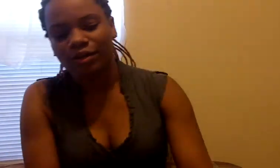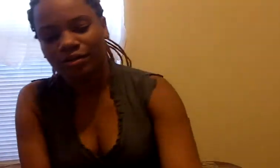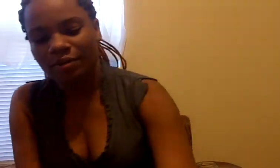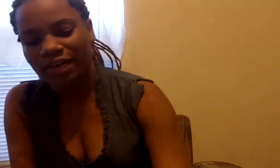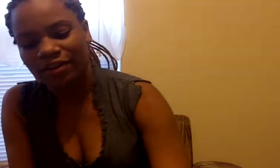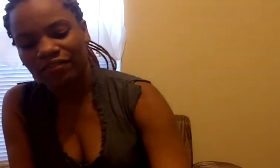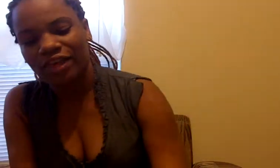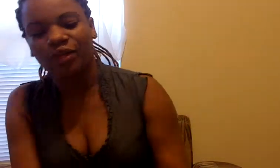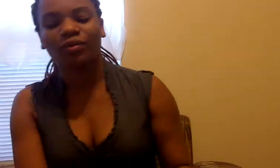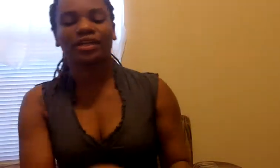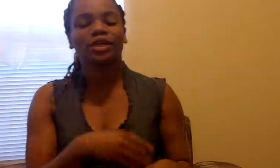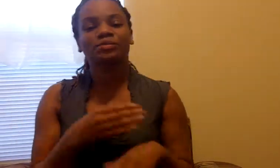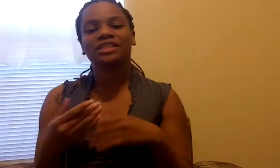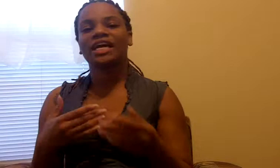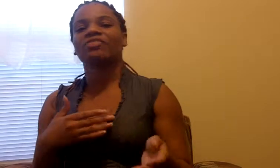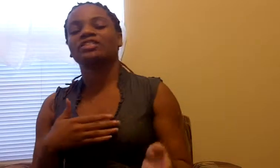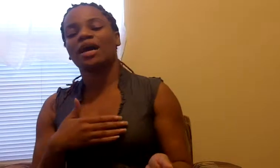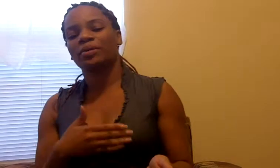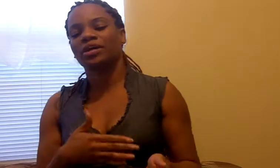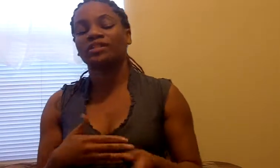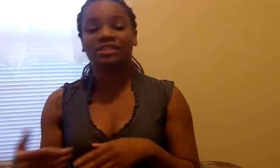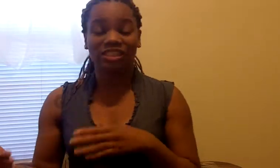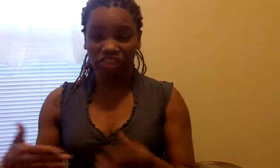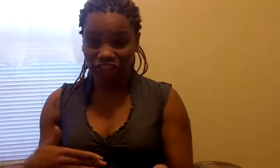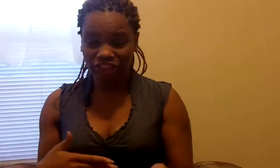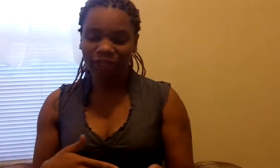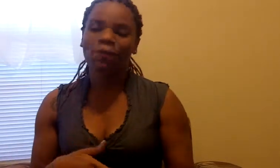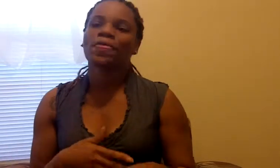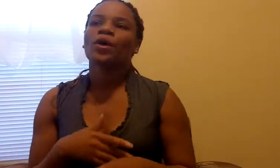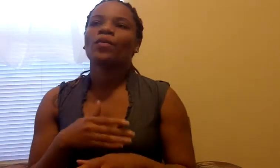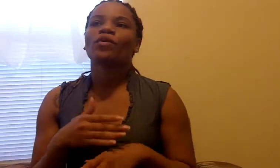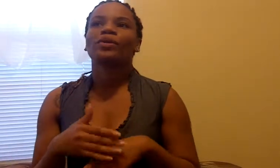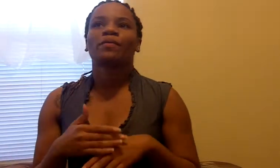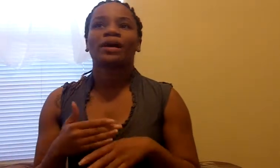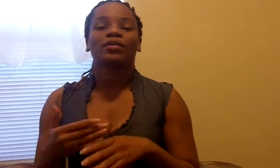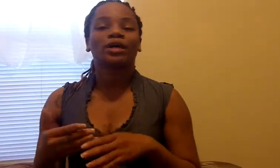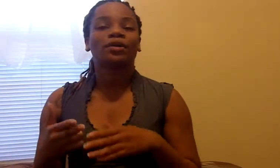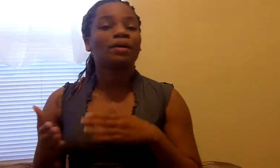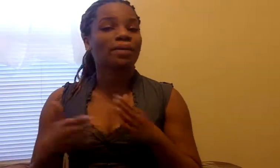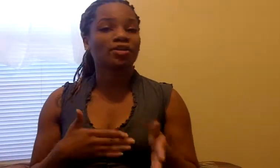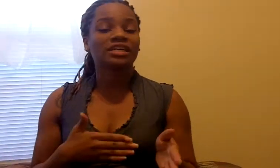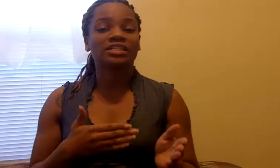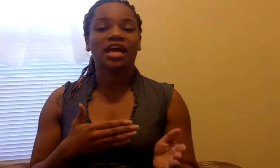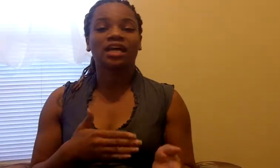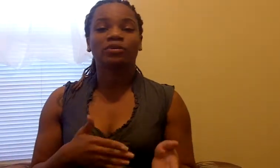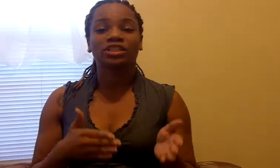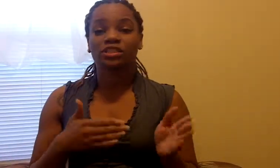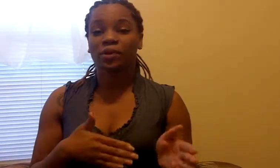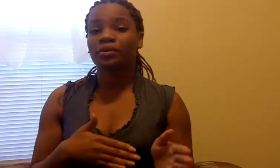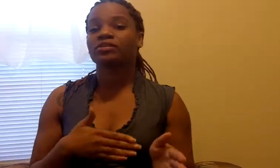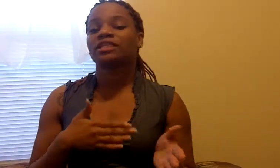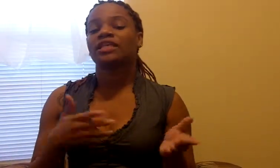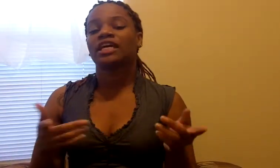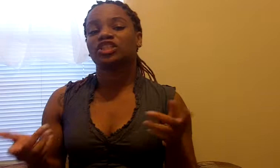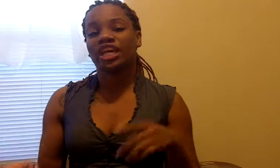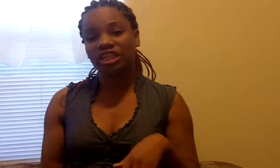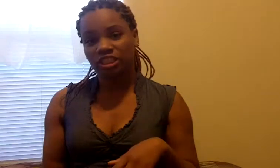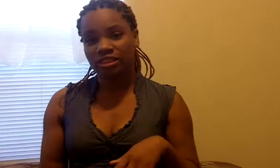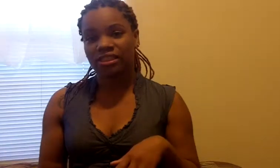Hello, I'm Kia Faniel, and today the topic of discussion will be about American Sign Language interpreters in the education